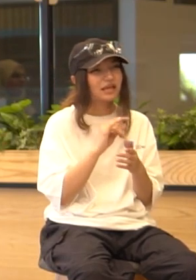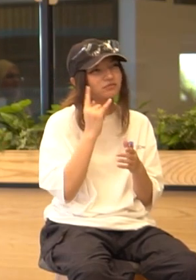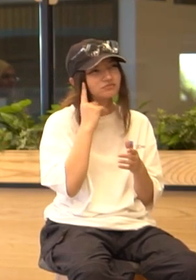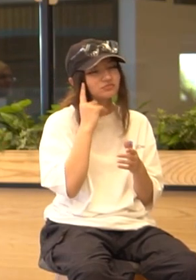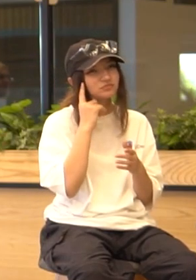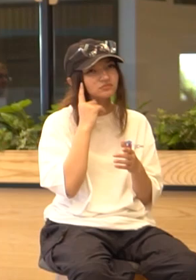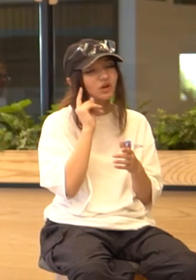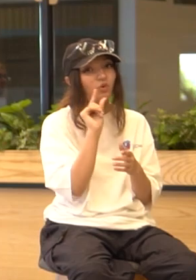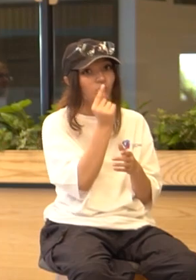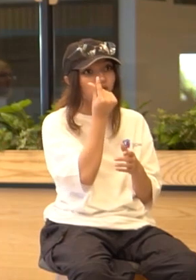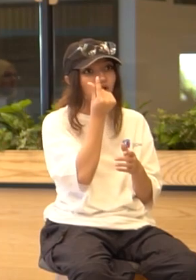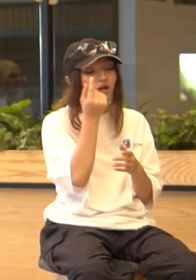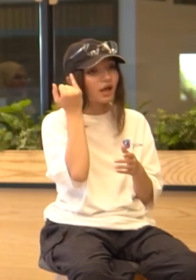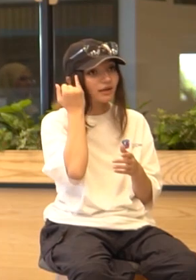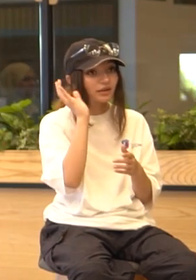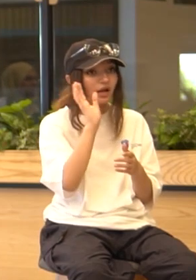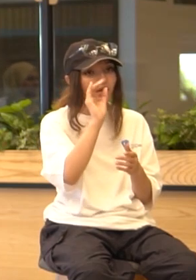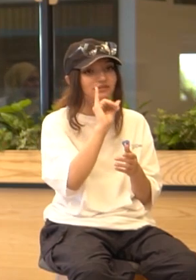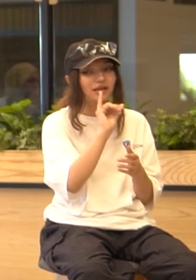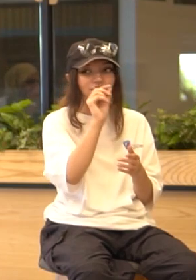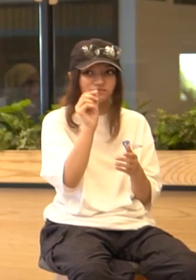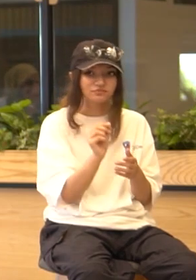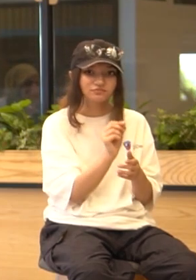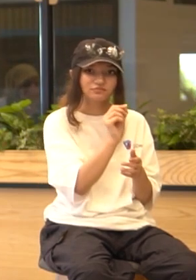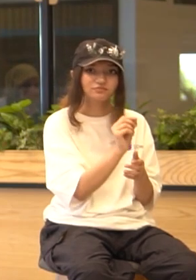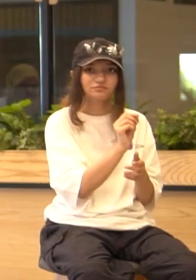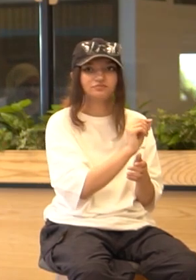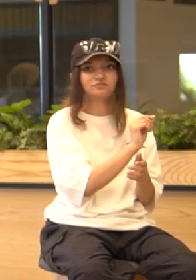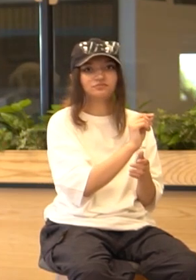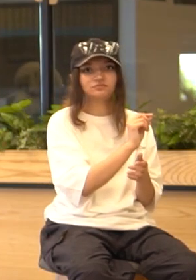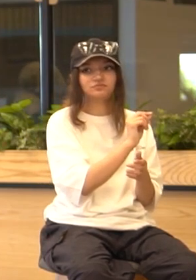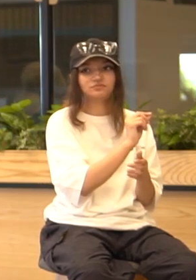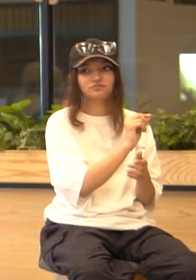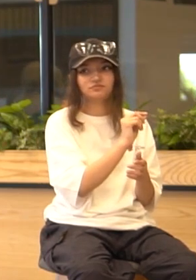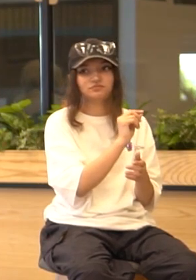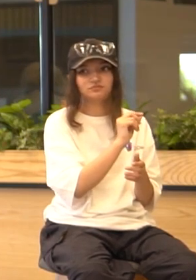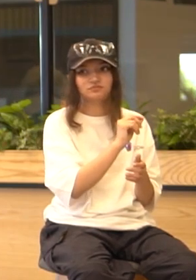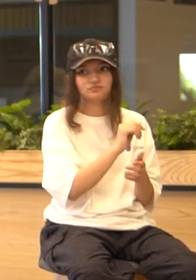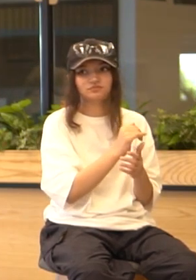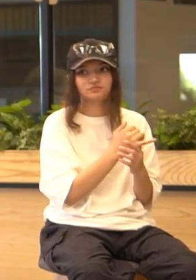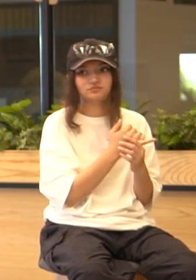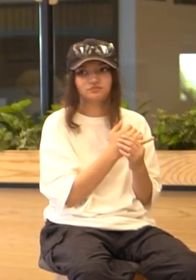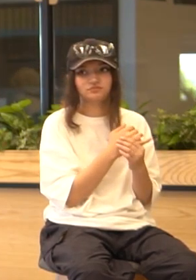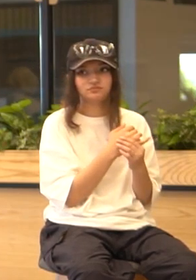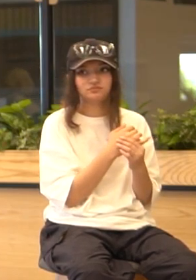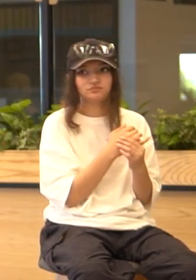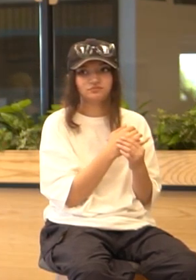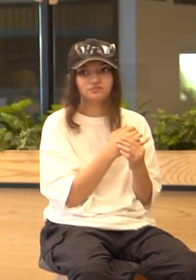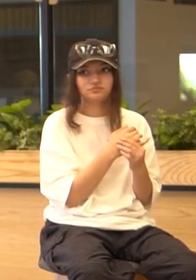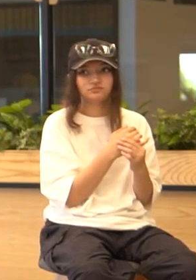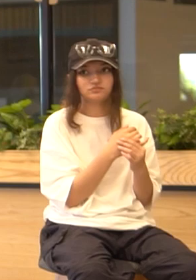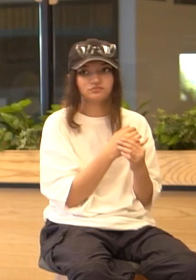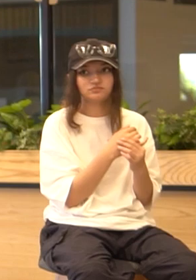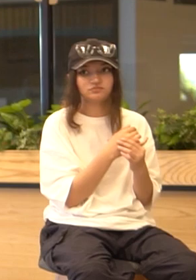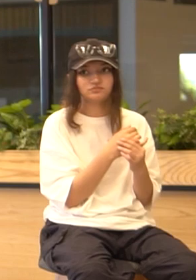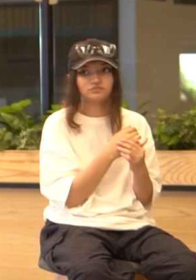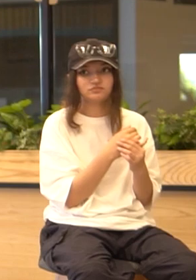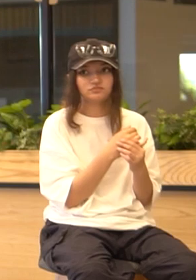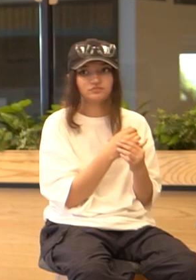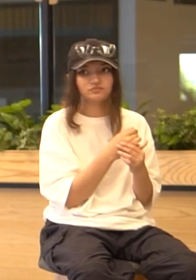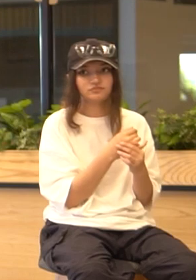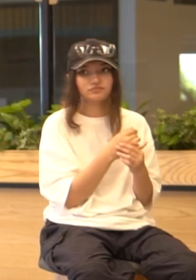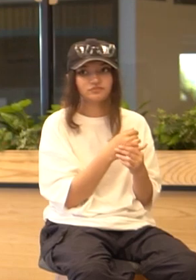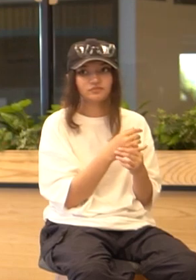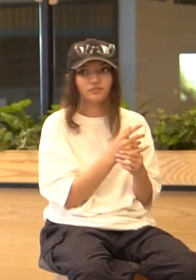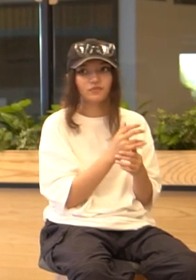You start on it. You take it like a typical design. Like you would illustrate a word, right? So you take it that way. So you won't really break it